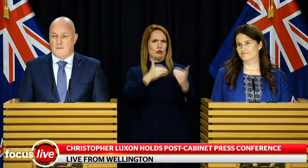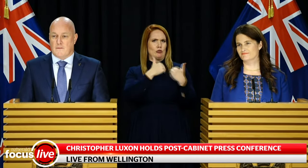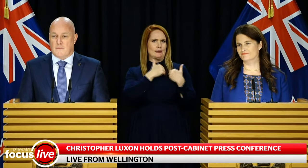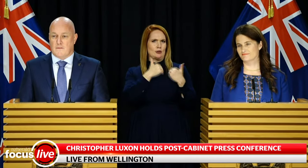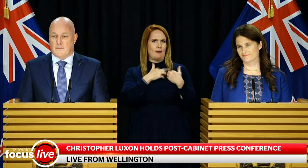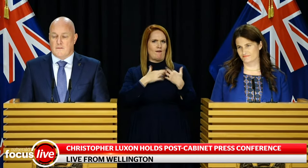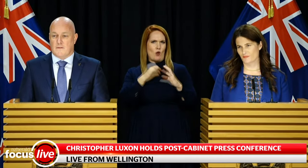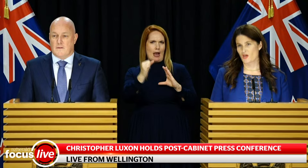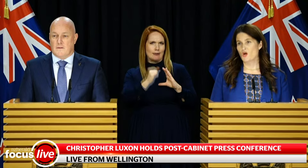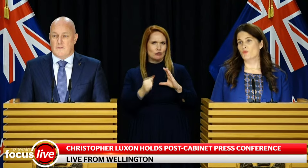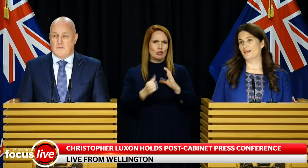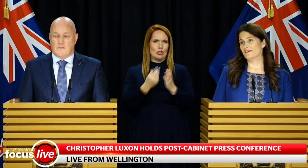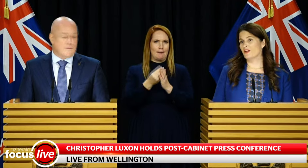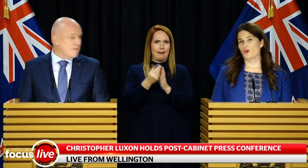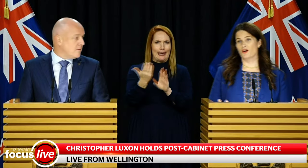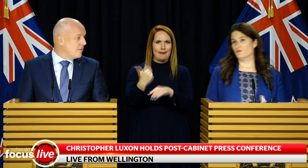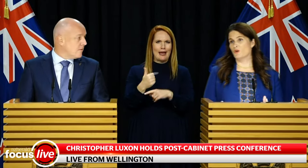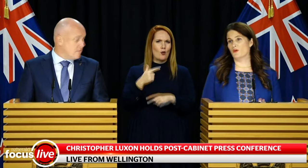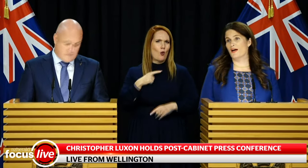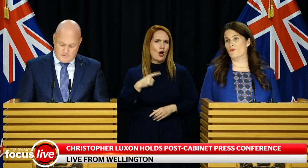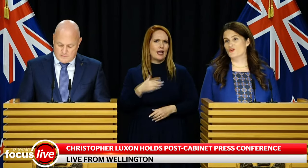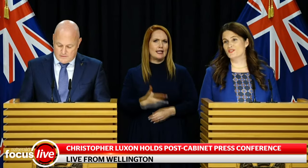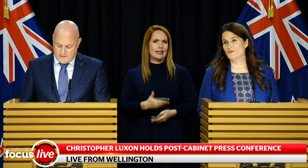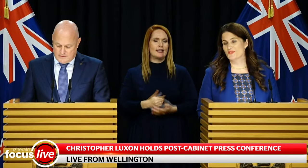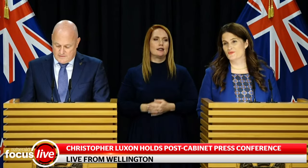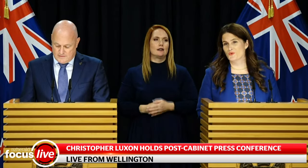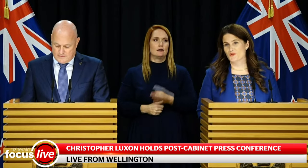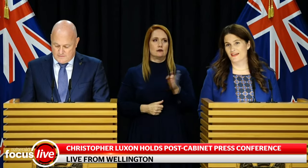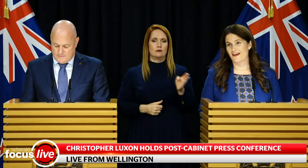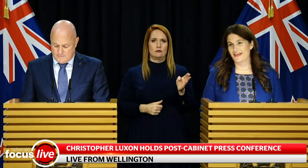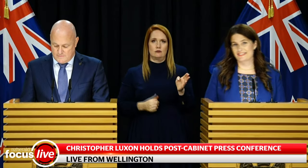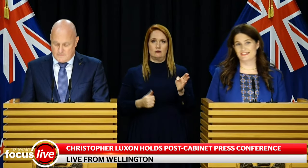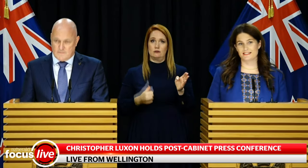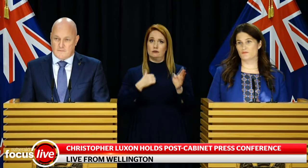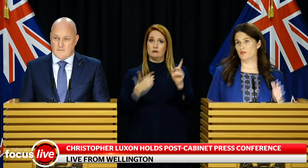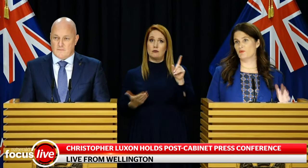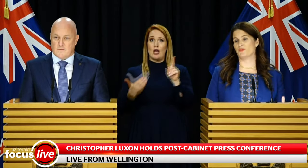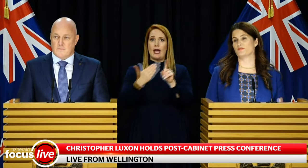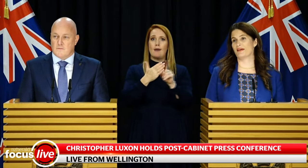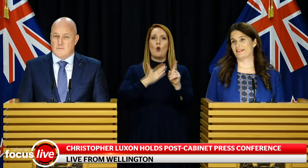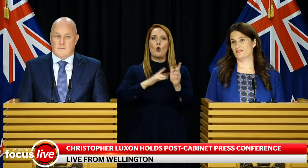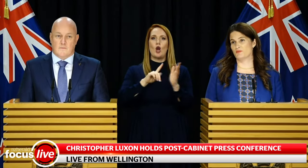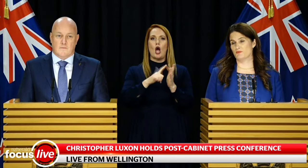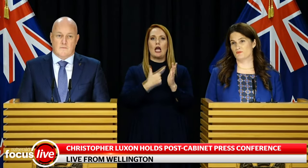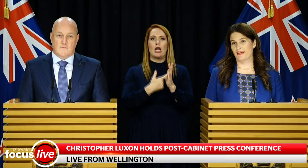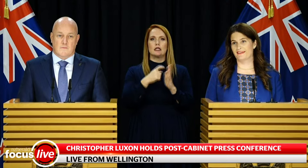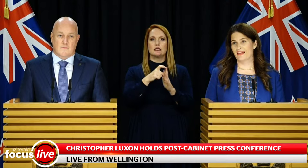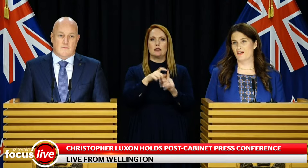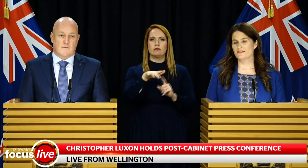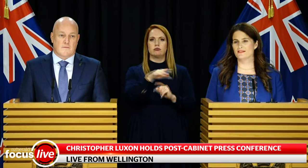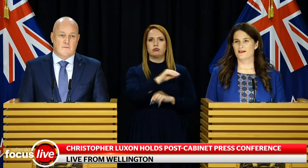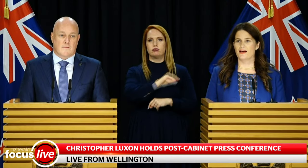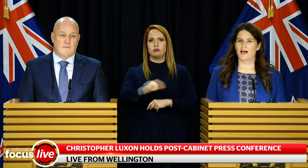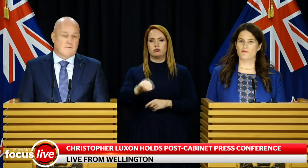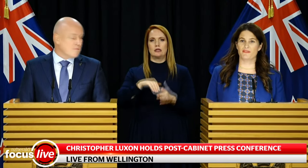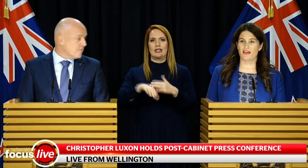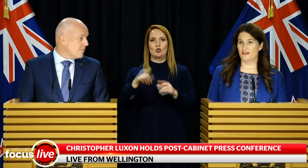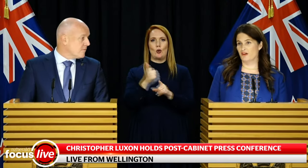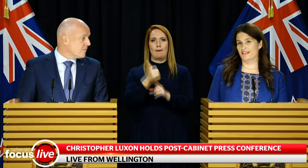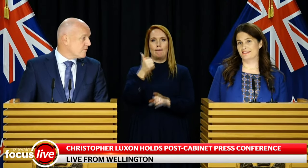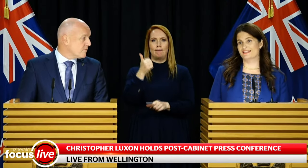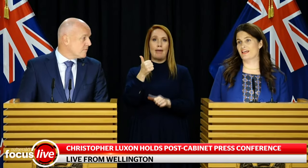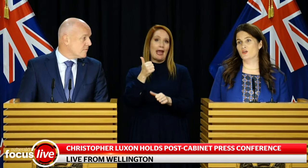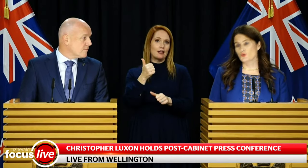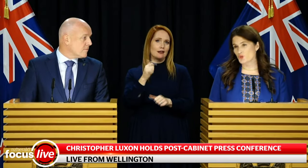get this their money back? Well, look, what I wanted was for the IRD to simply put this money into people's bank accounts, but